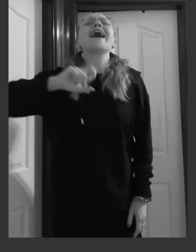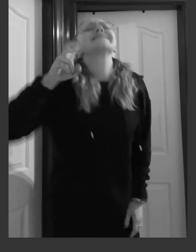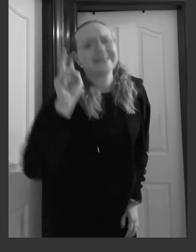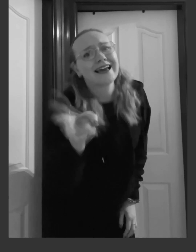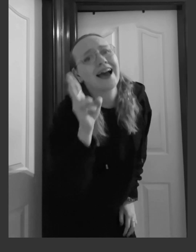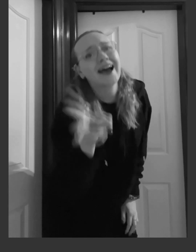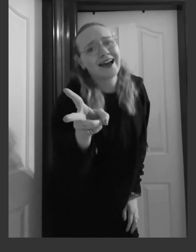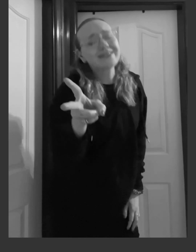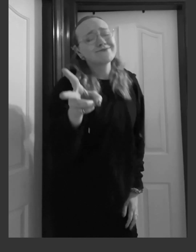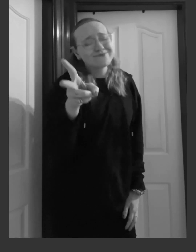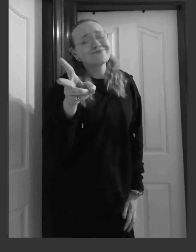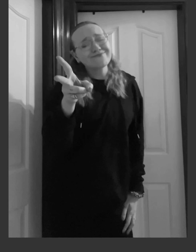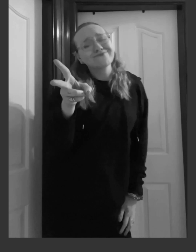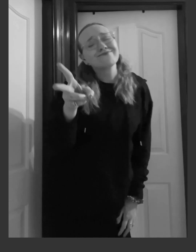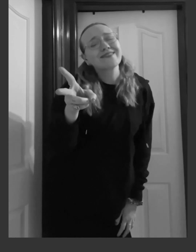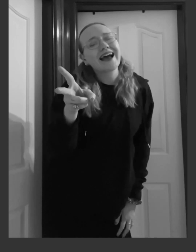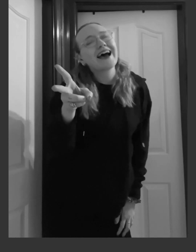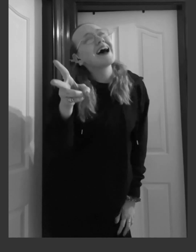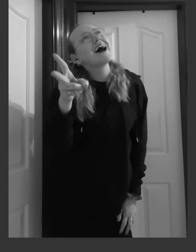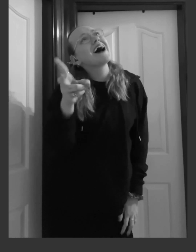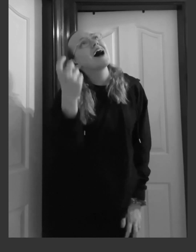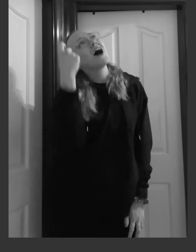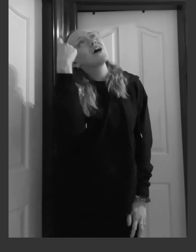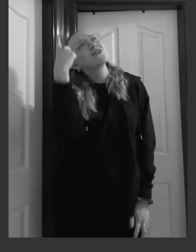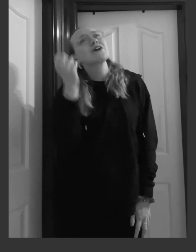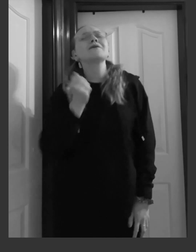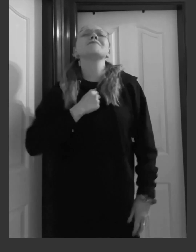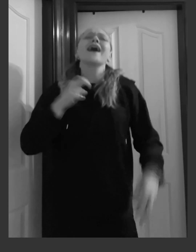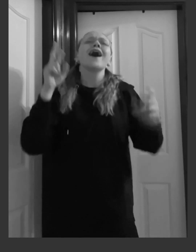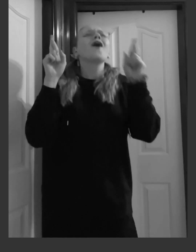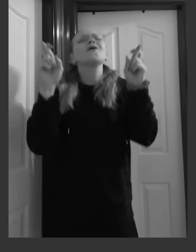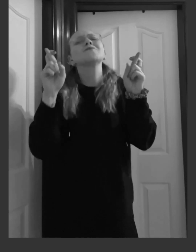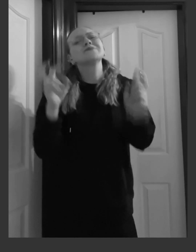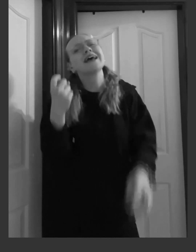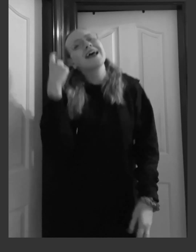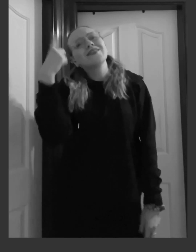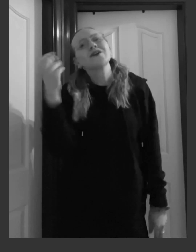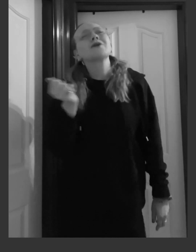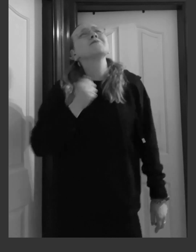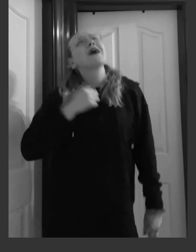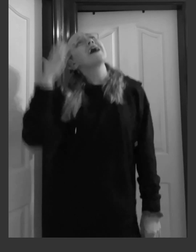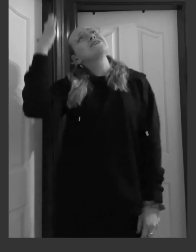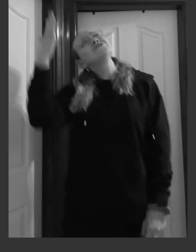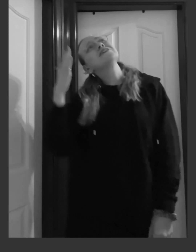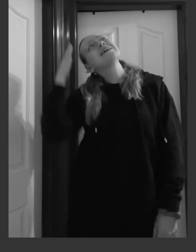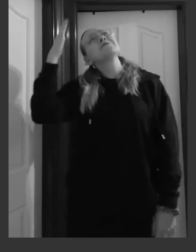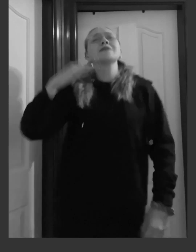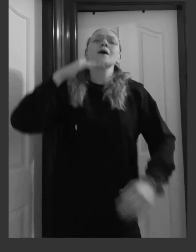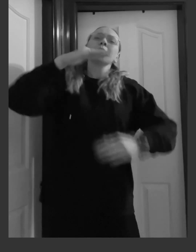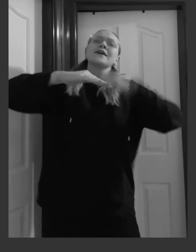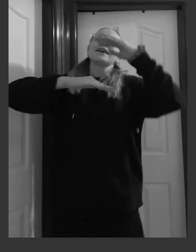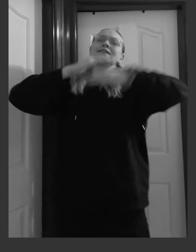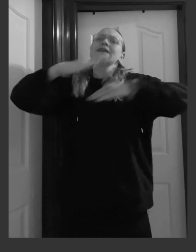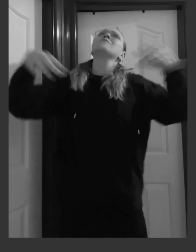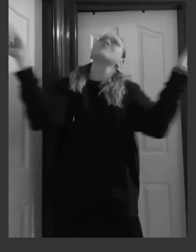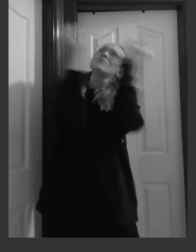again Look at my hopes, look at my dreams Building bridges